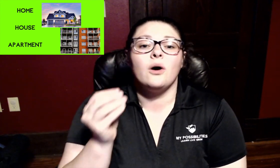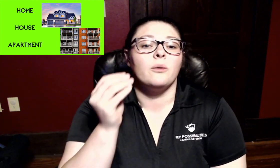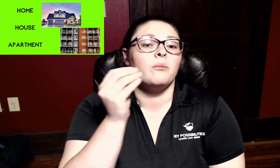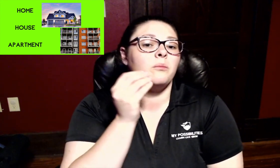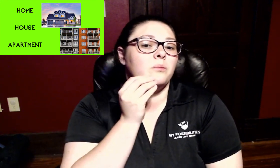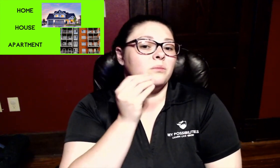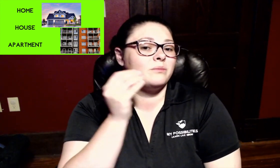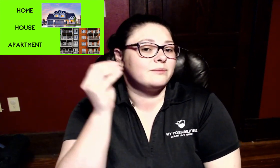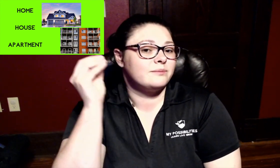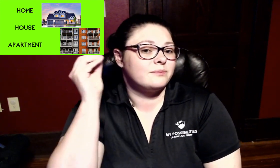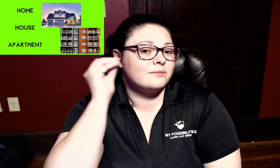home.